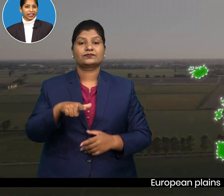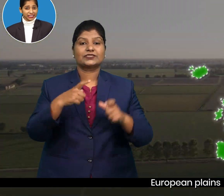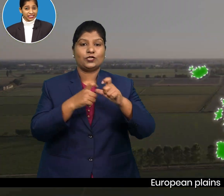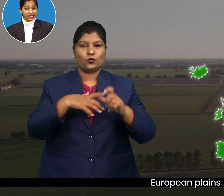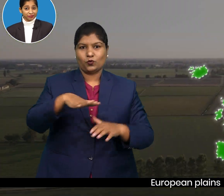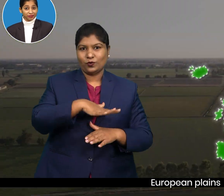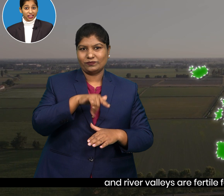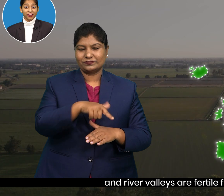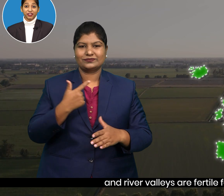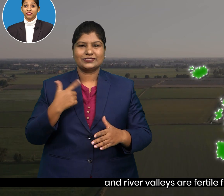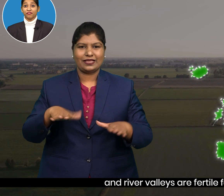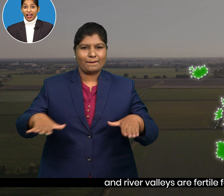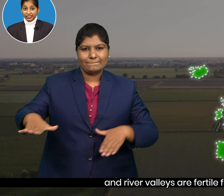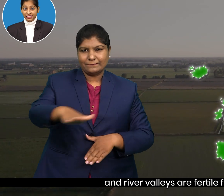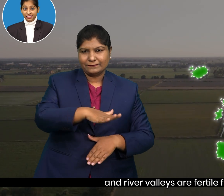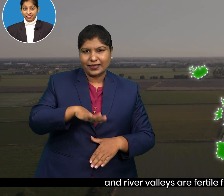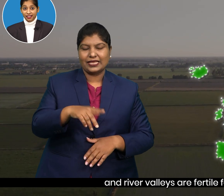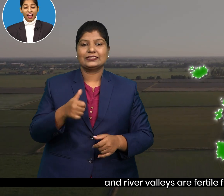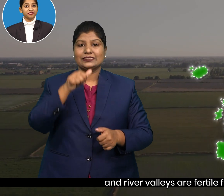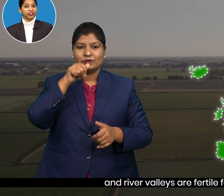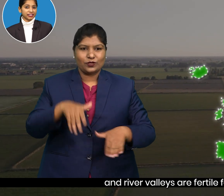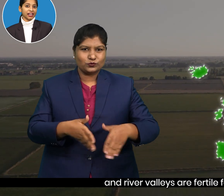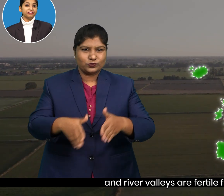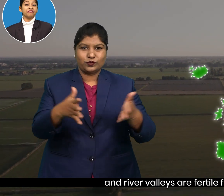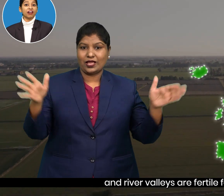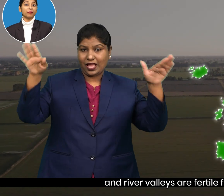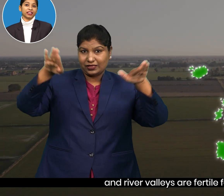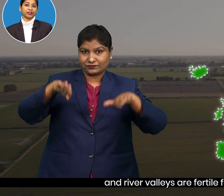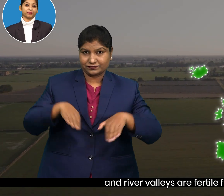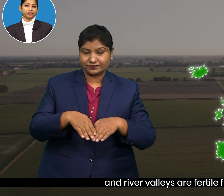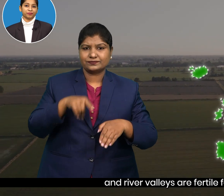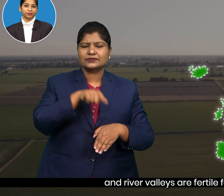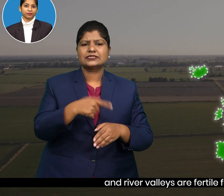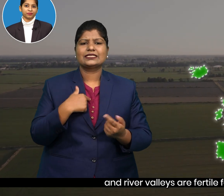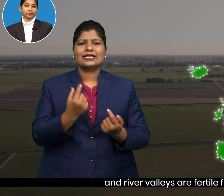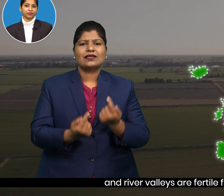European plains and river valleys are fertile for farming